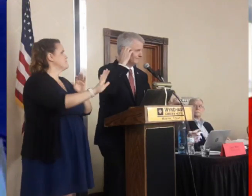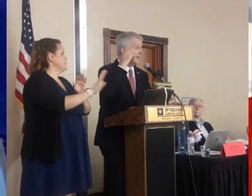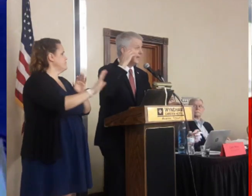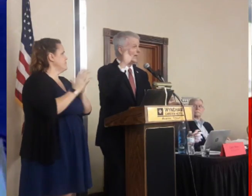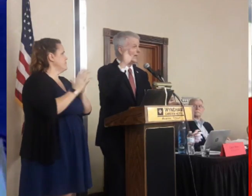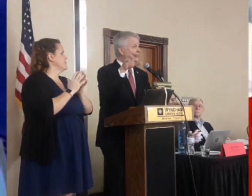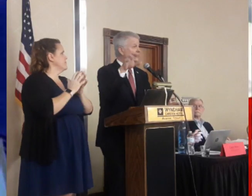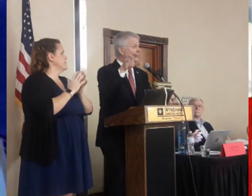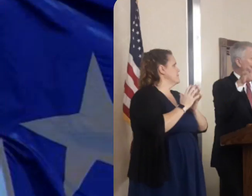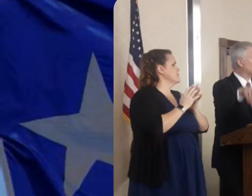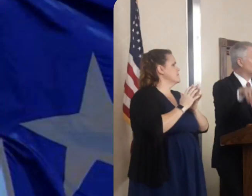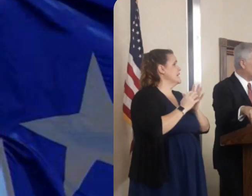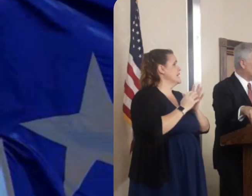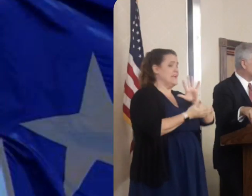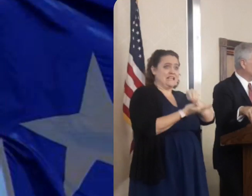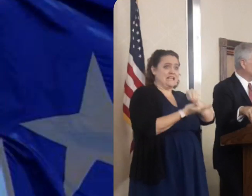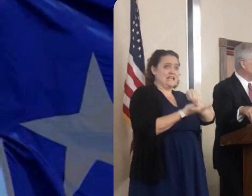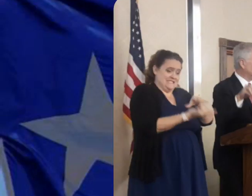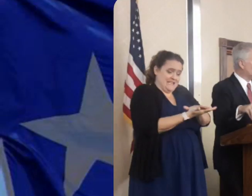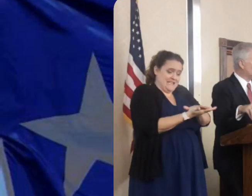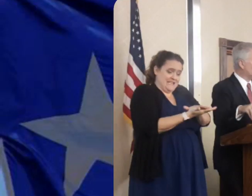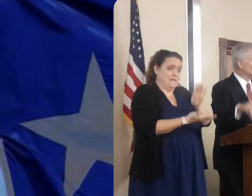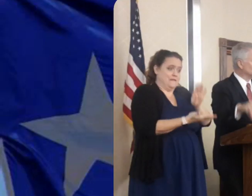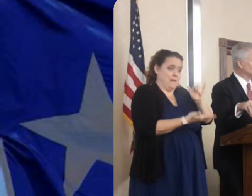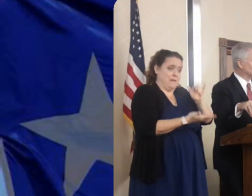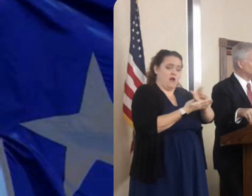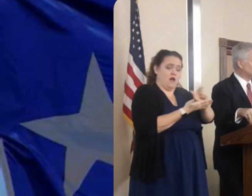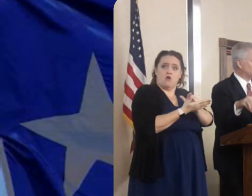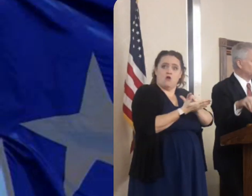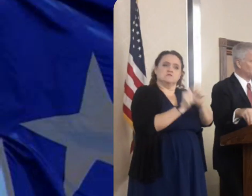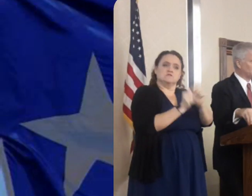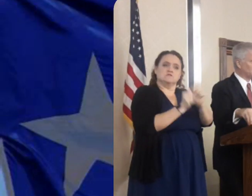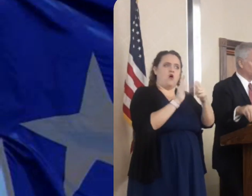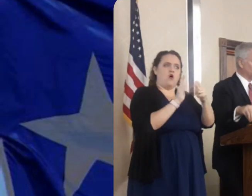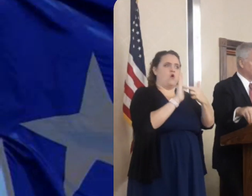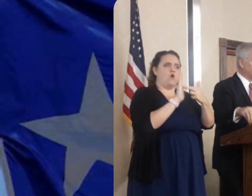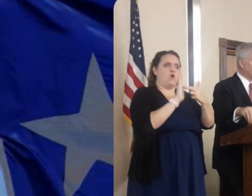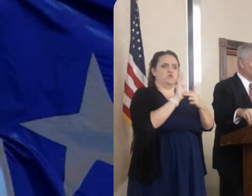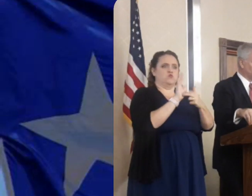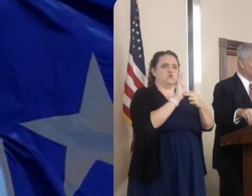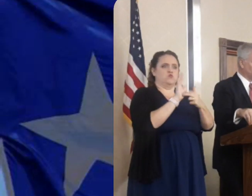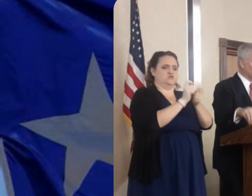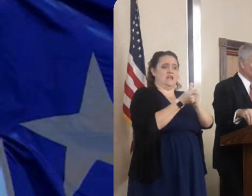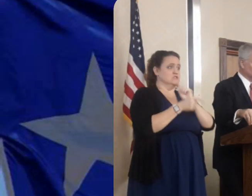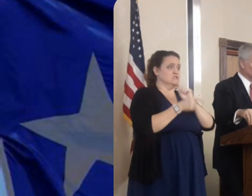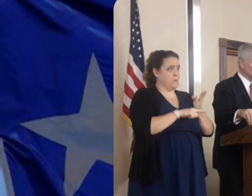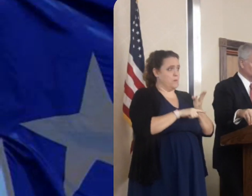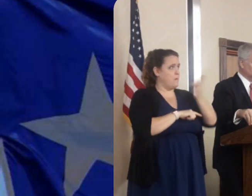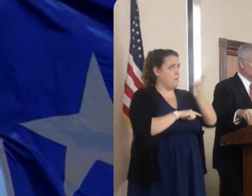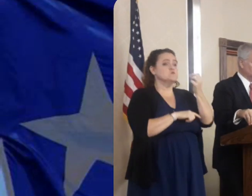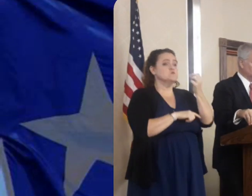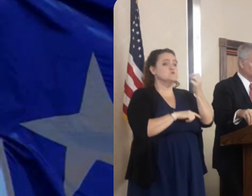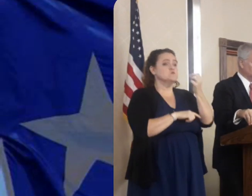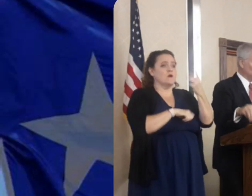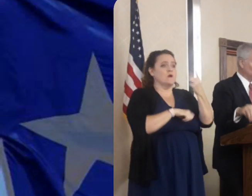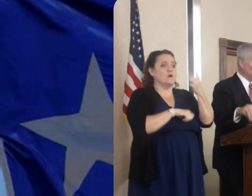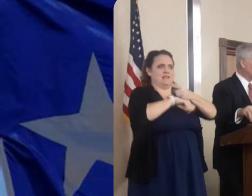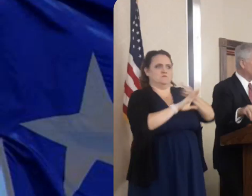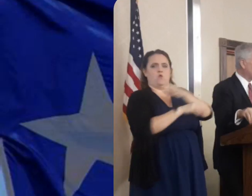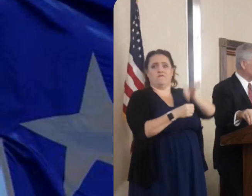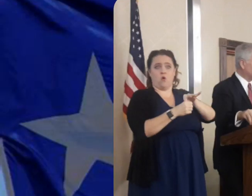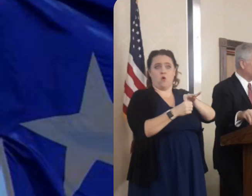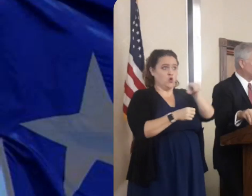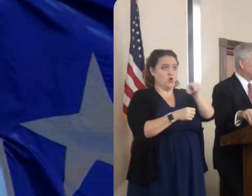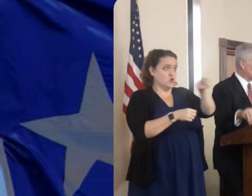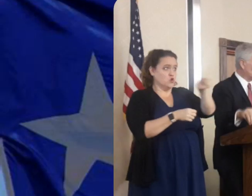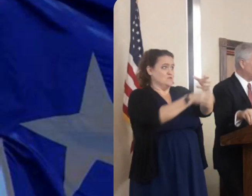it is in our bylaws that all rules changes be proposed 12 days before a vote. You got copies of these